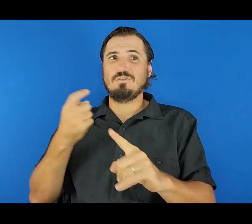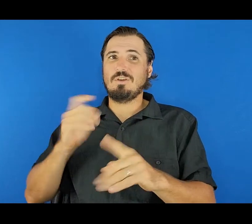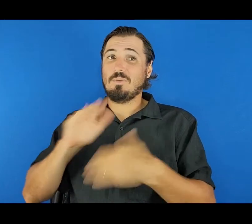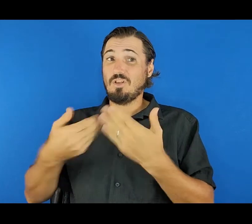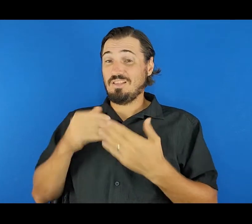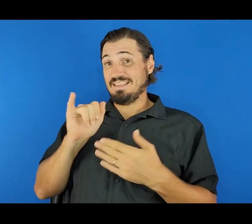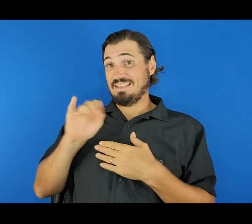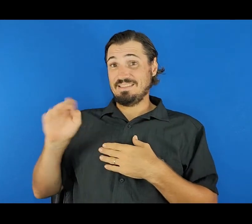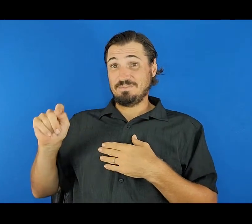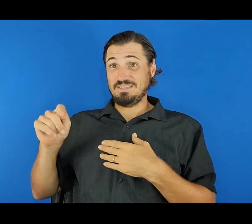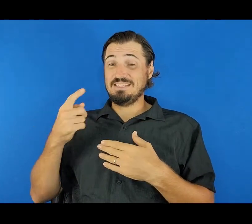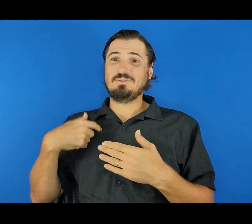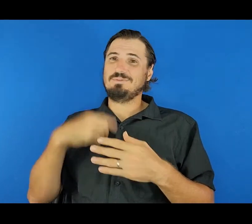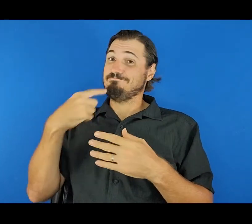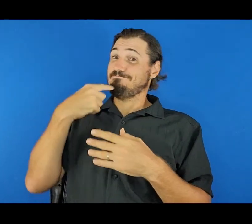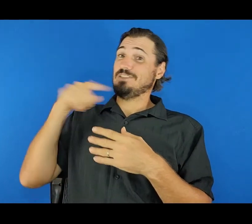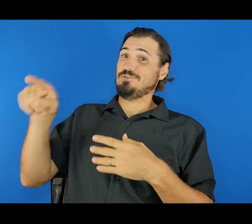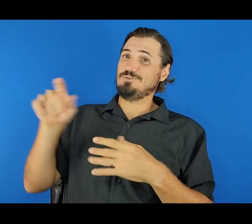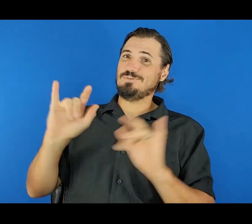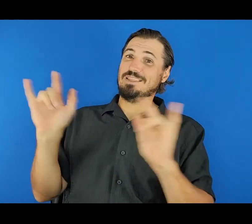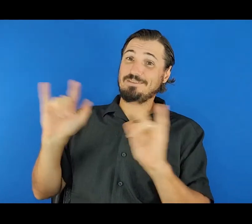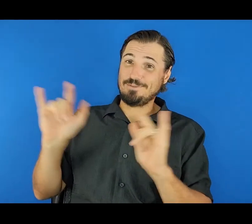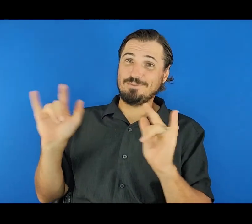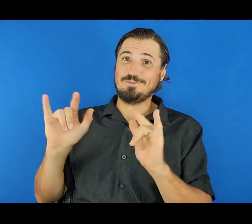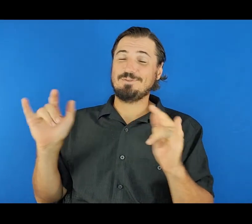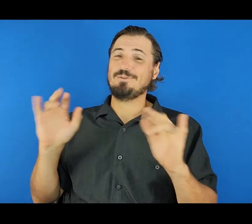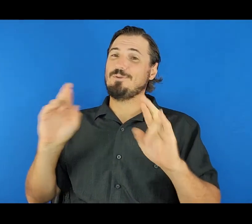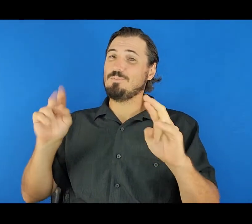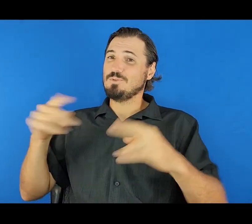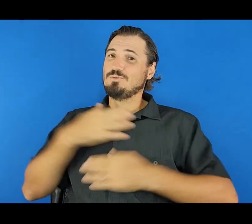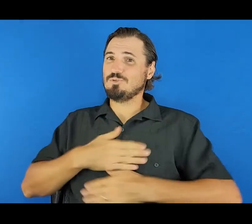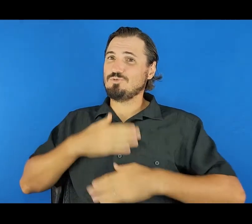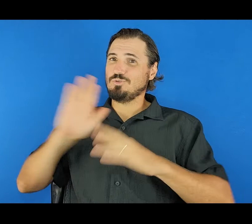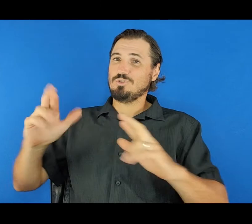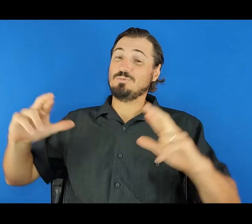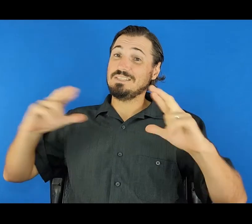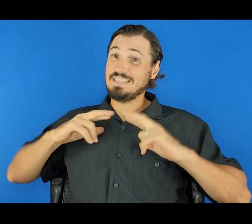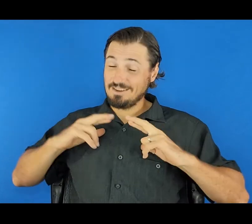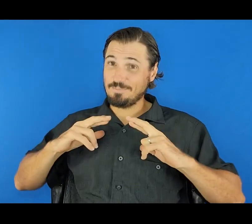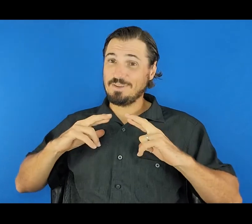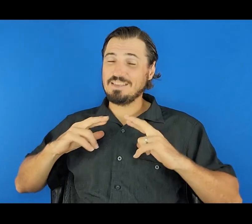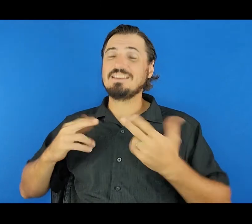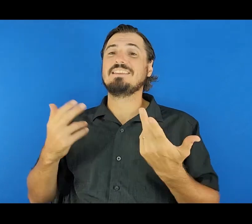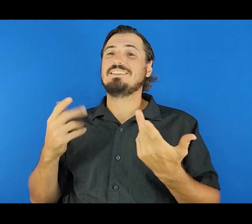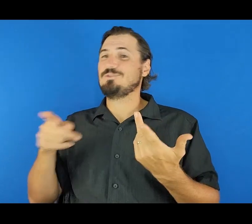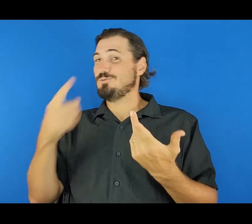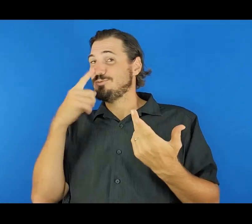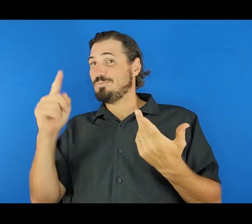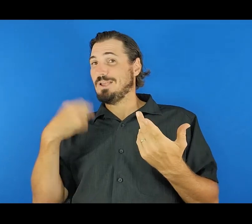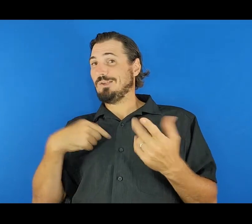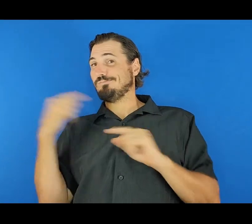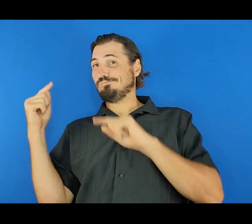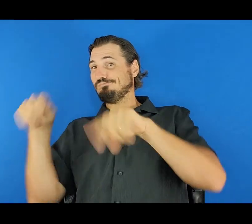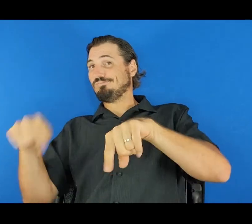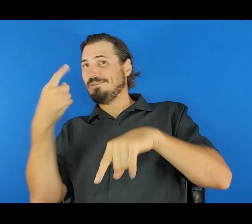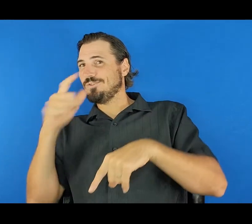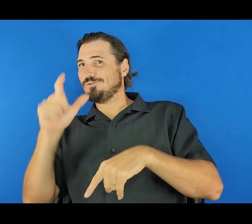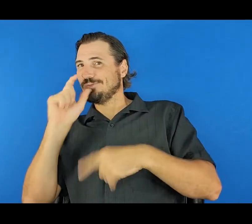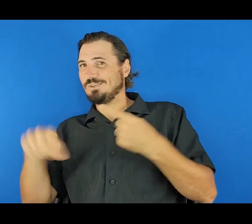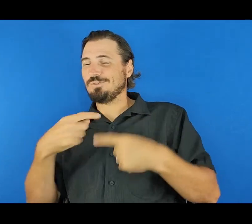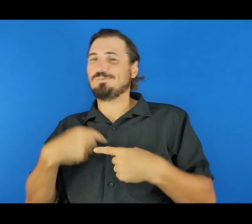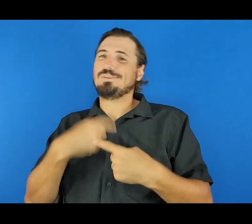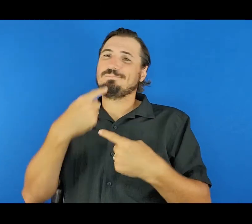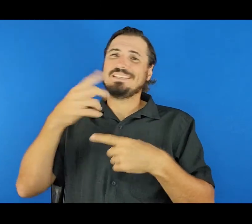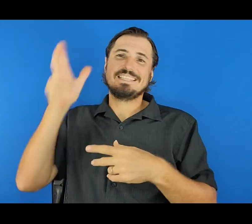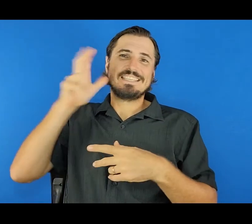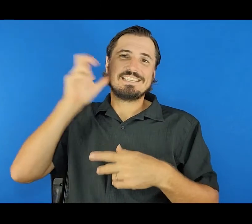to everything you do. On behalf of the IMT, we miss you and love you. We hope you enjoy your well-deserved retirement and that you won't mind us all dropping